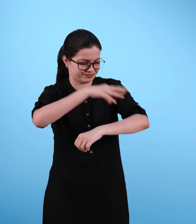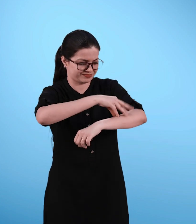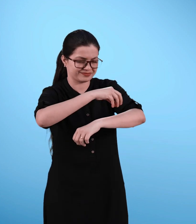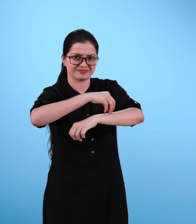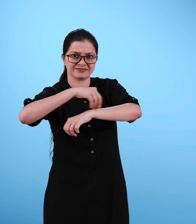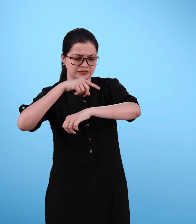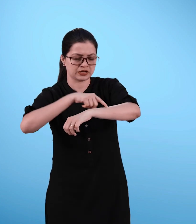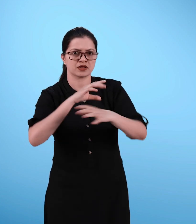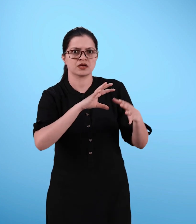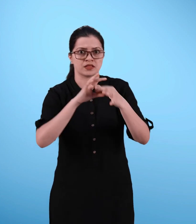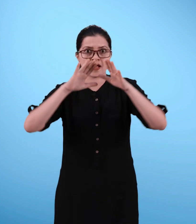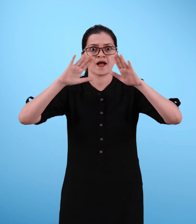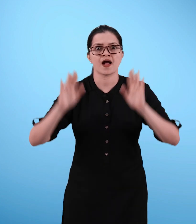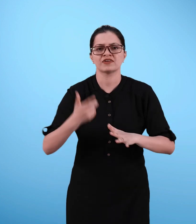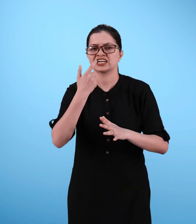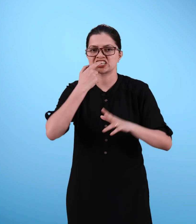rabbits, yak and camels.